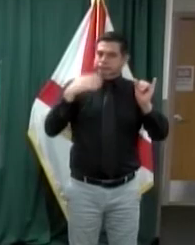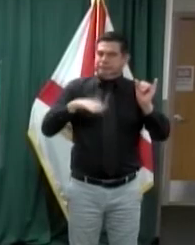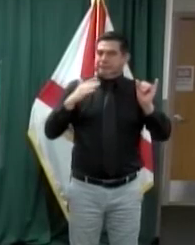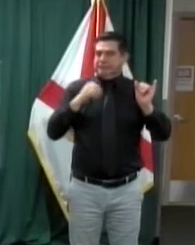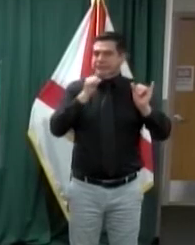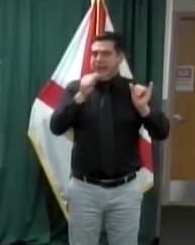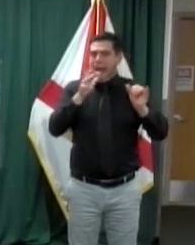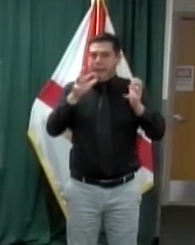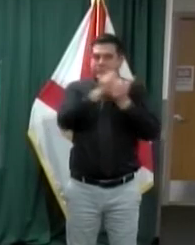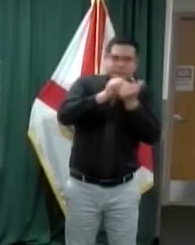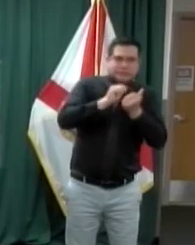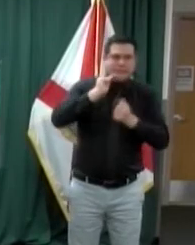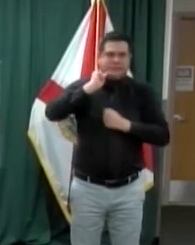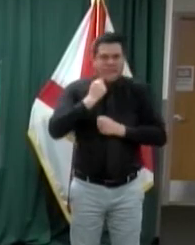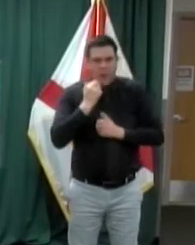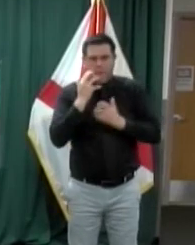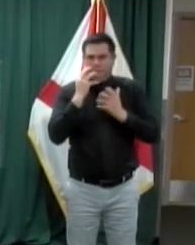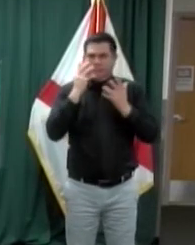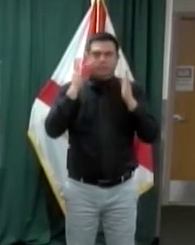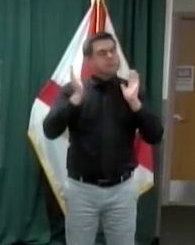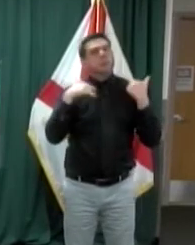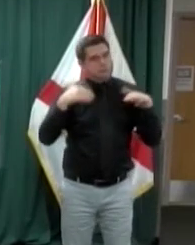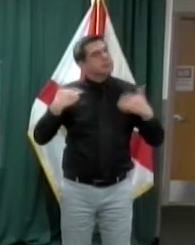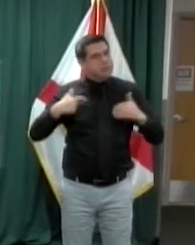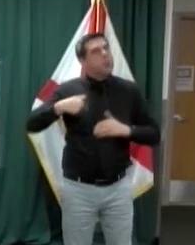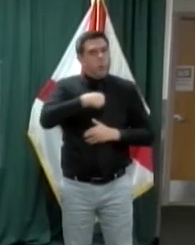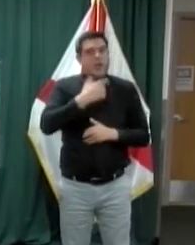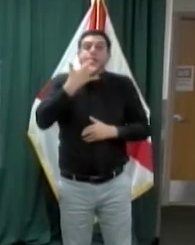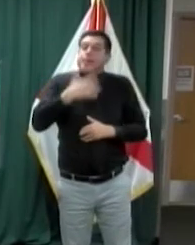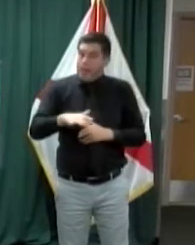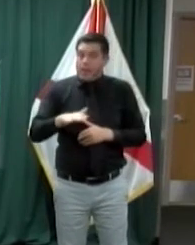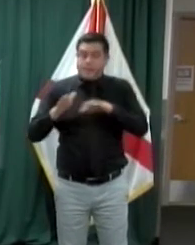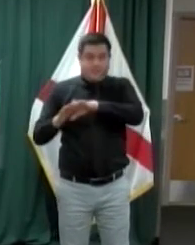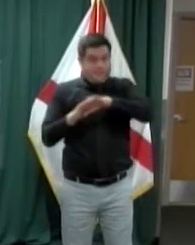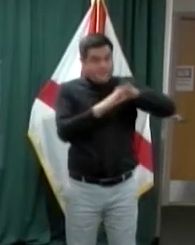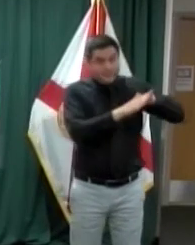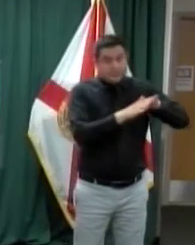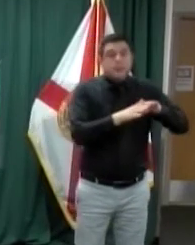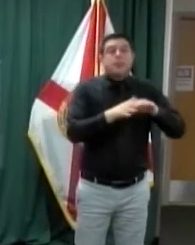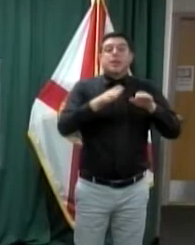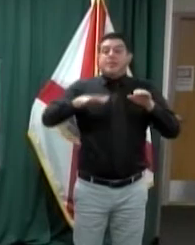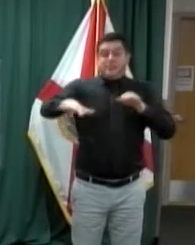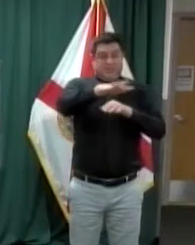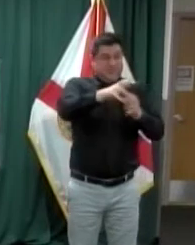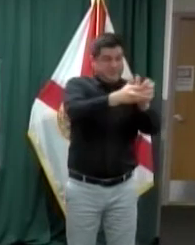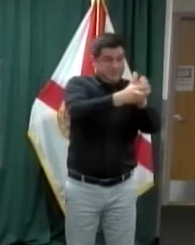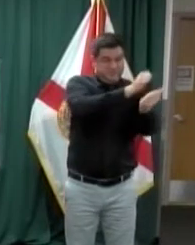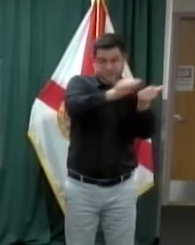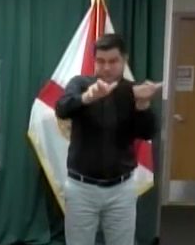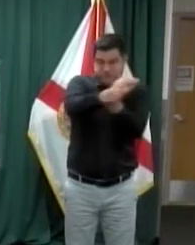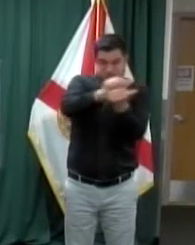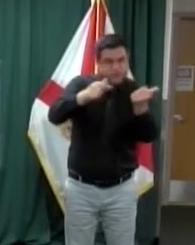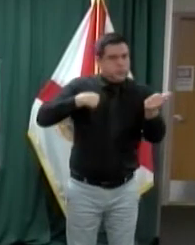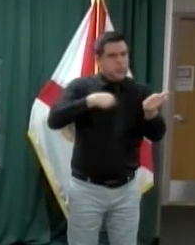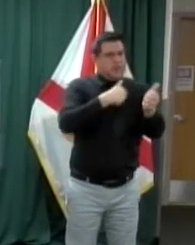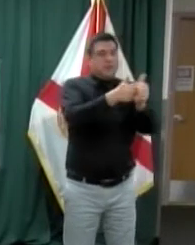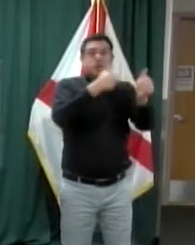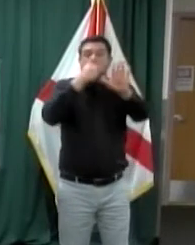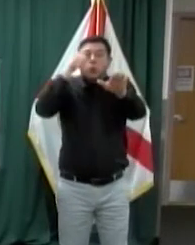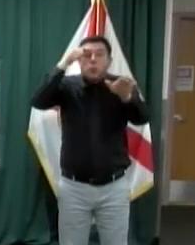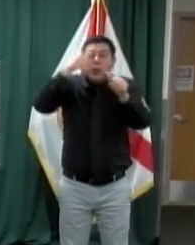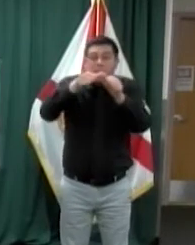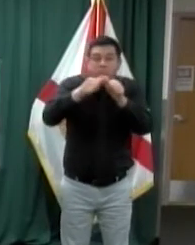we definitely dodged a bullet for those that were around during the 1998 event.